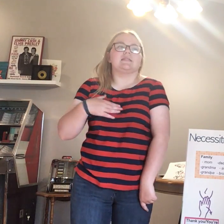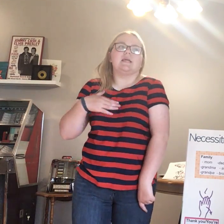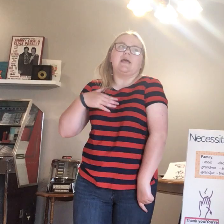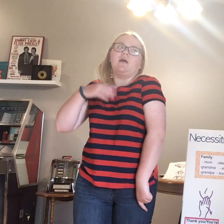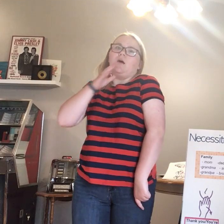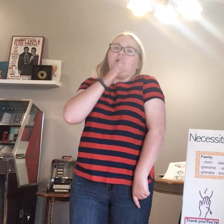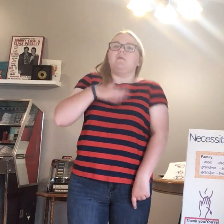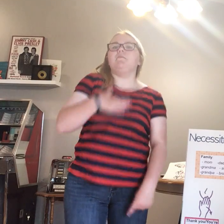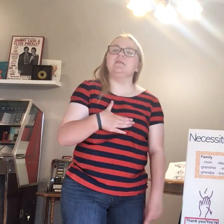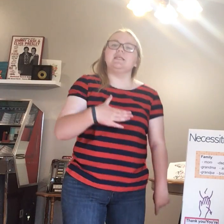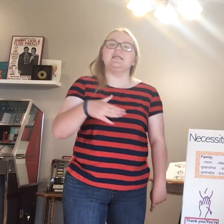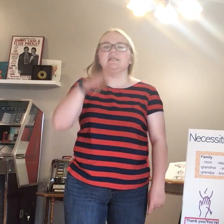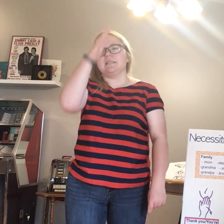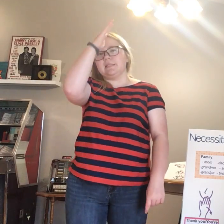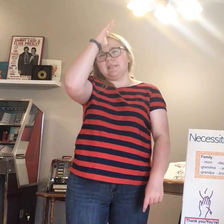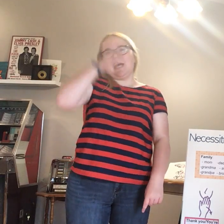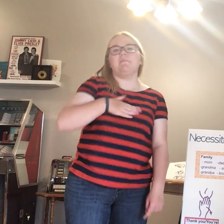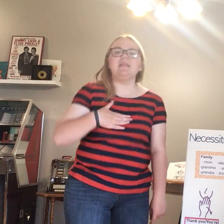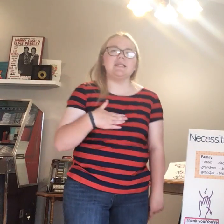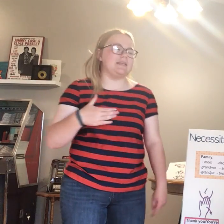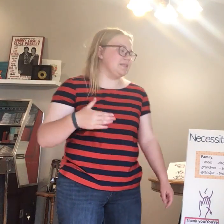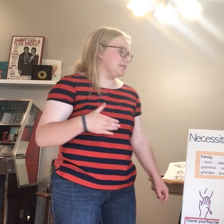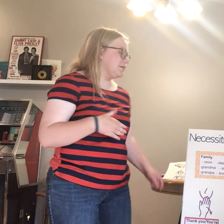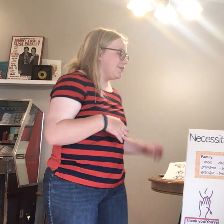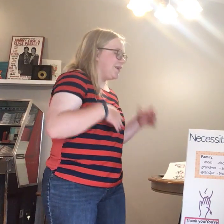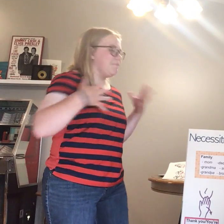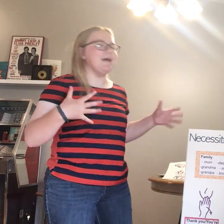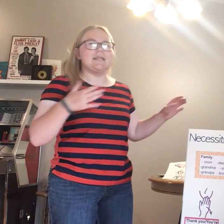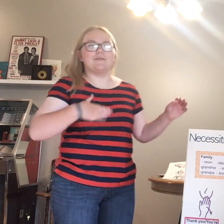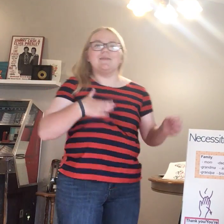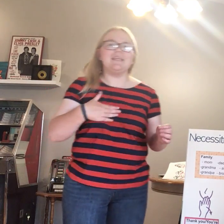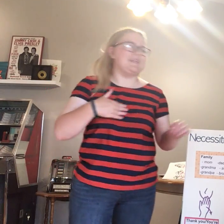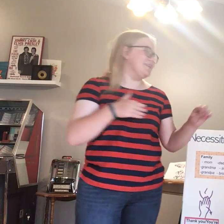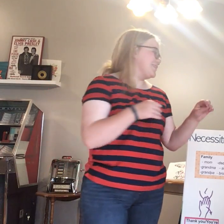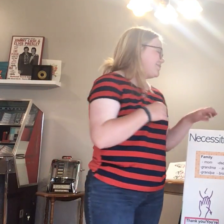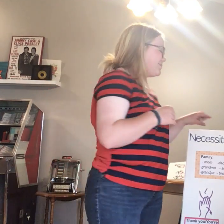say, Mom, please. Dad, please. I'm begging, please.